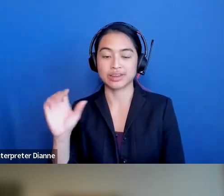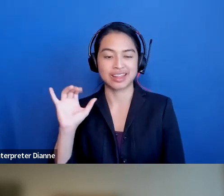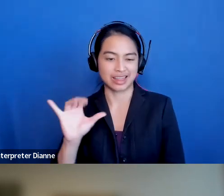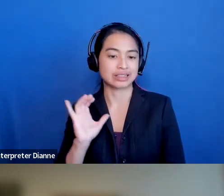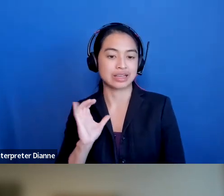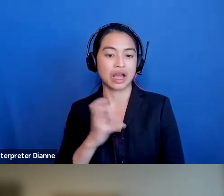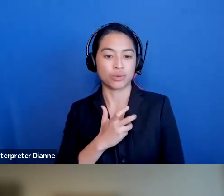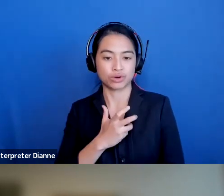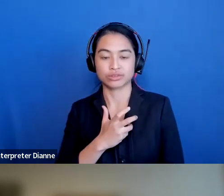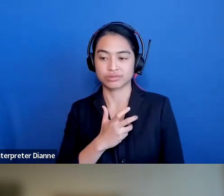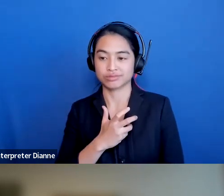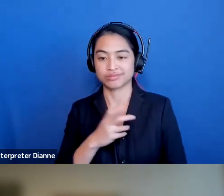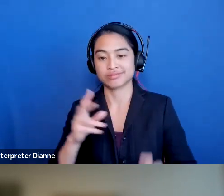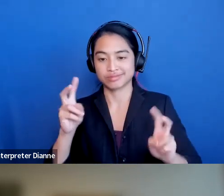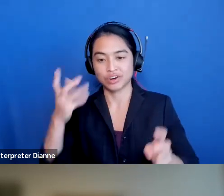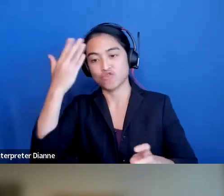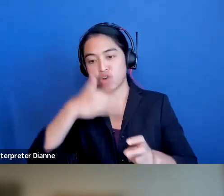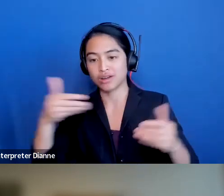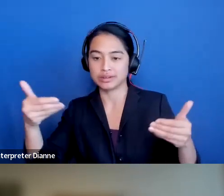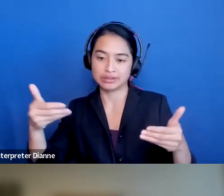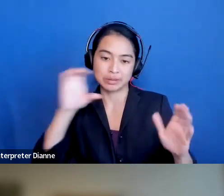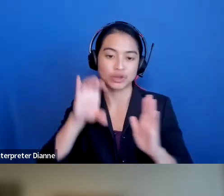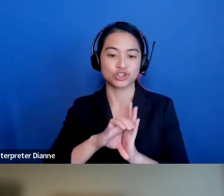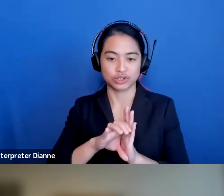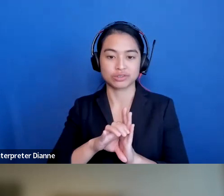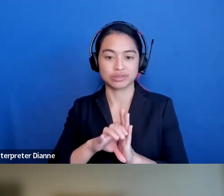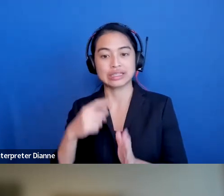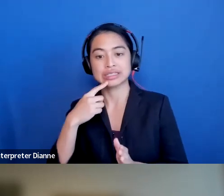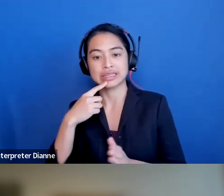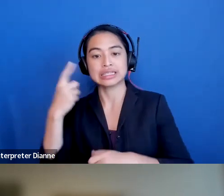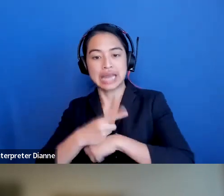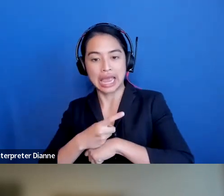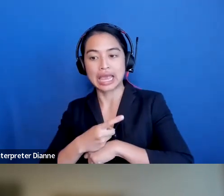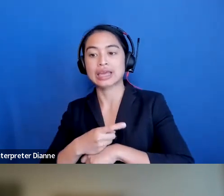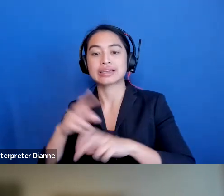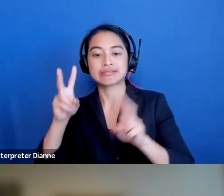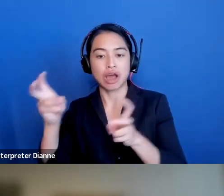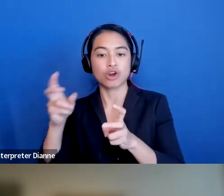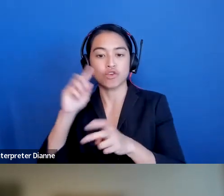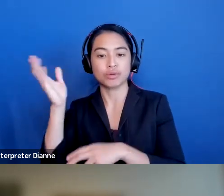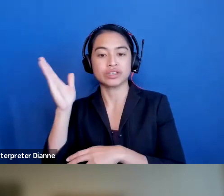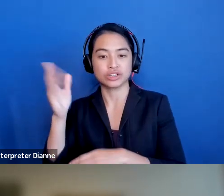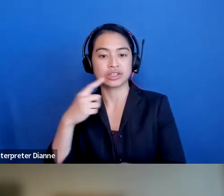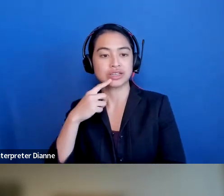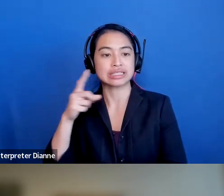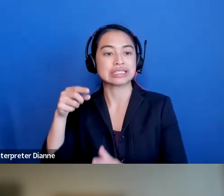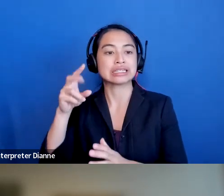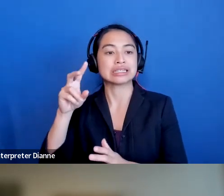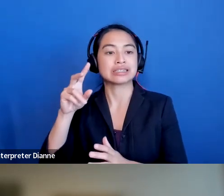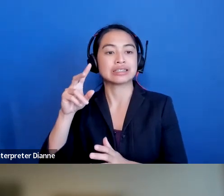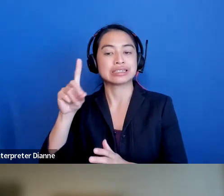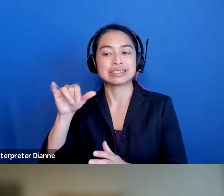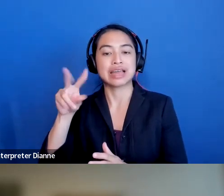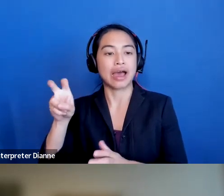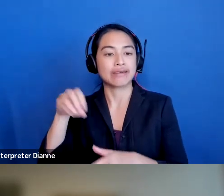our front kind of introduction slide. It says the date and the title of our presentation, which is Dive into DETACs